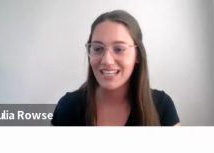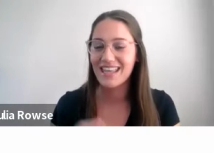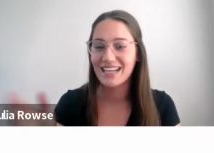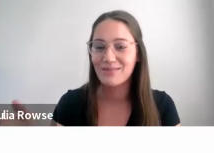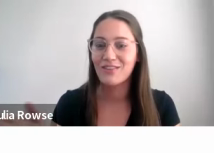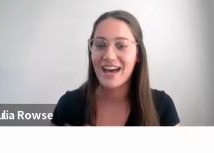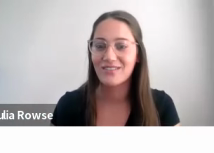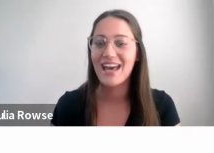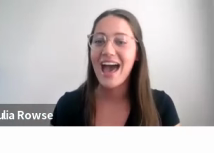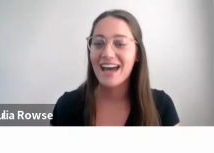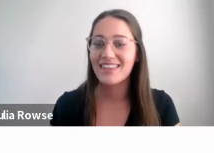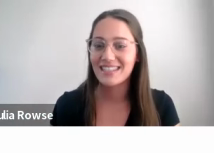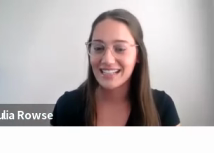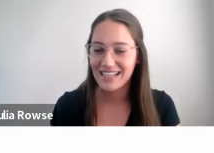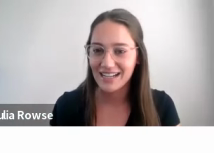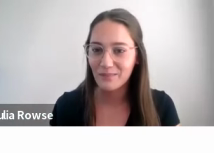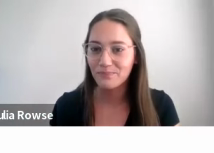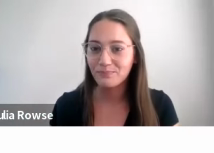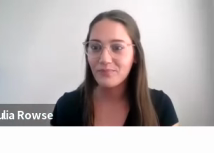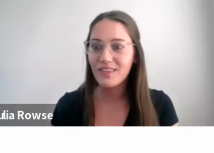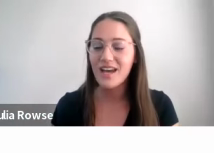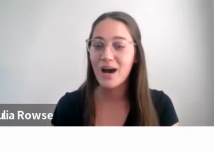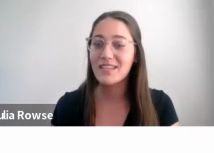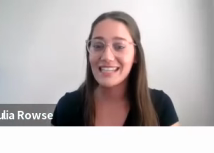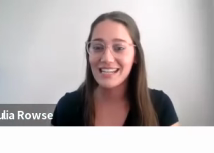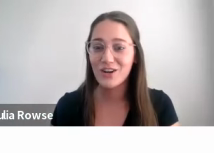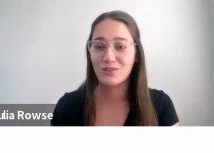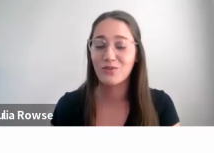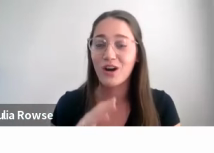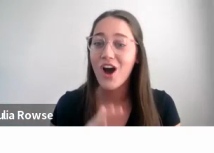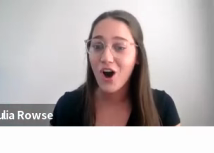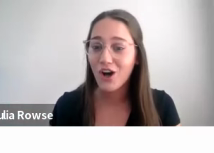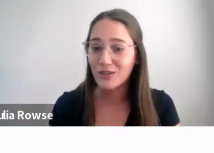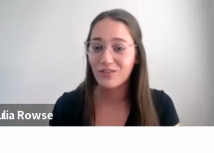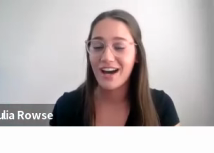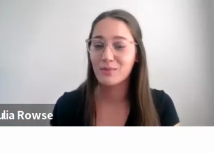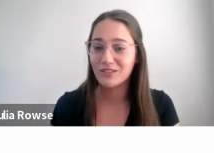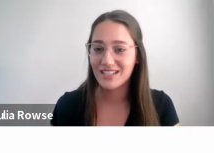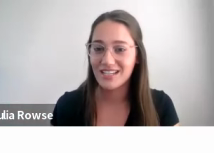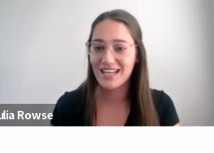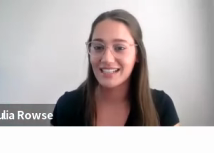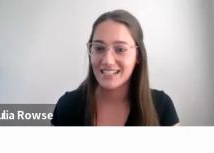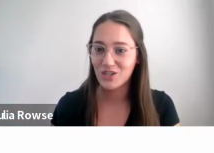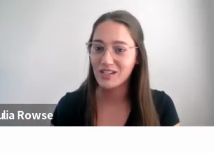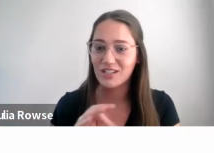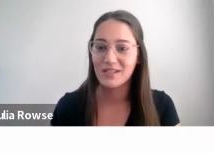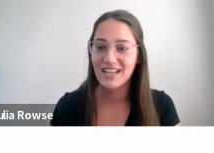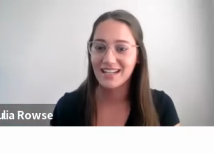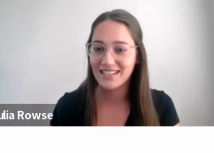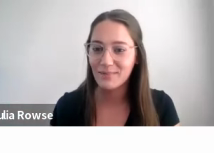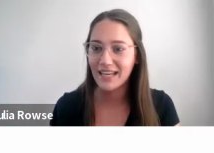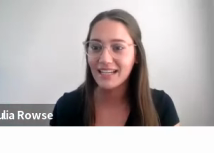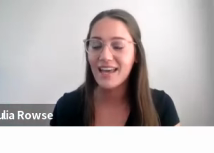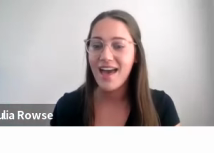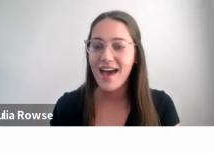us, and that can be found at this link here. This link is also for all notifiable diseases and conditions. So it's